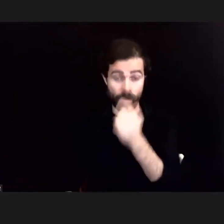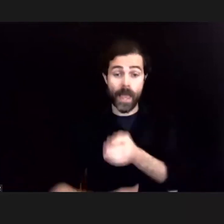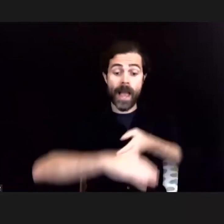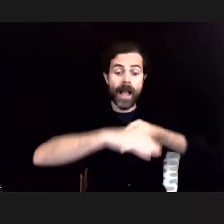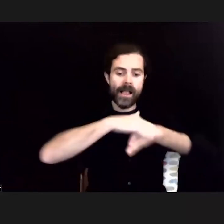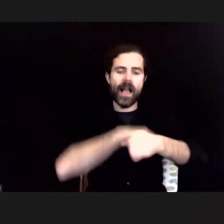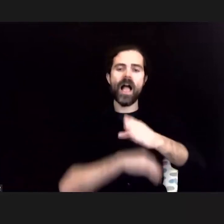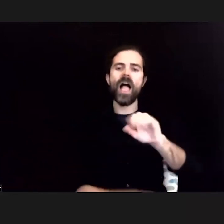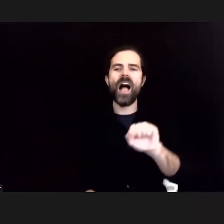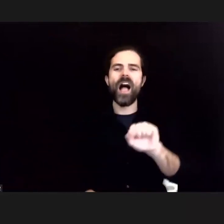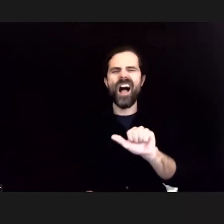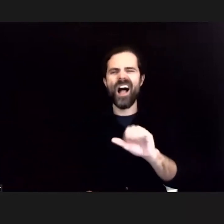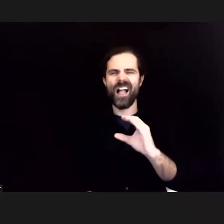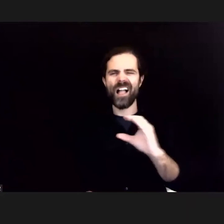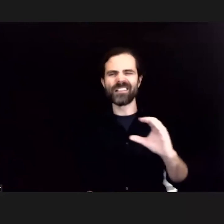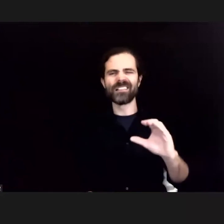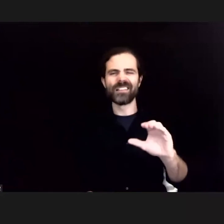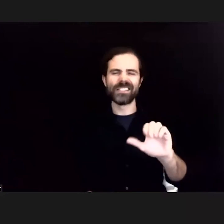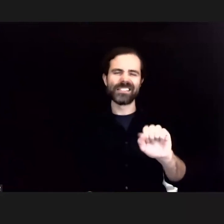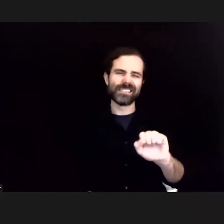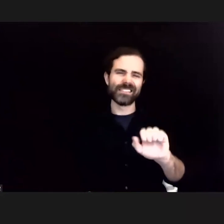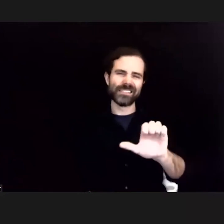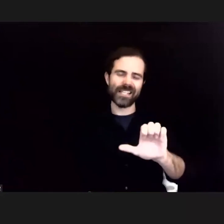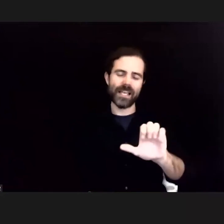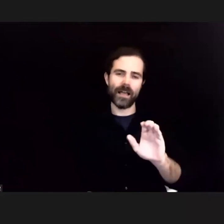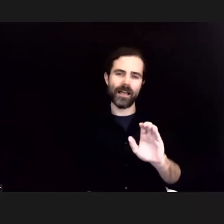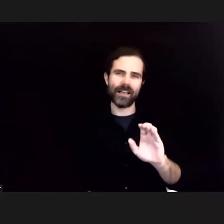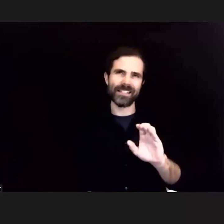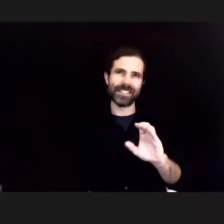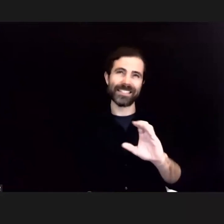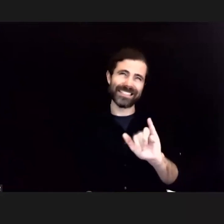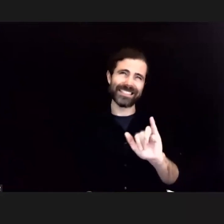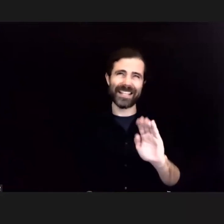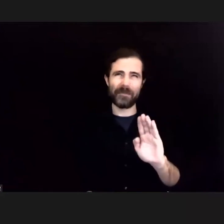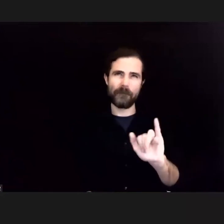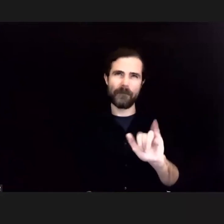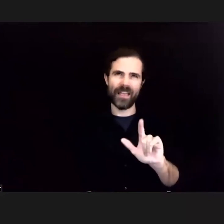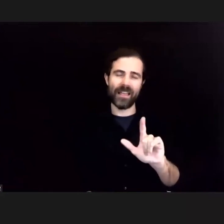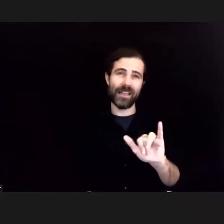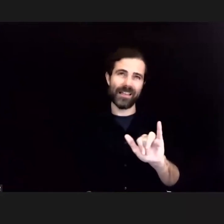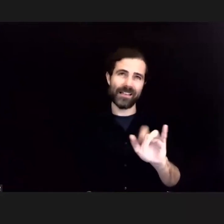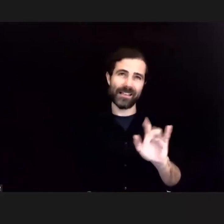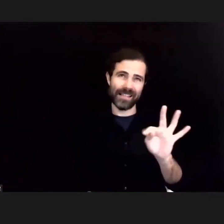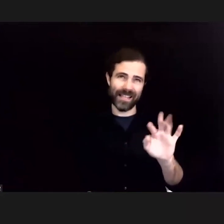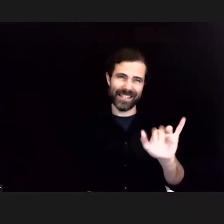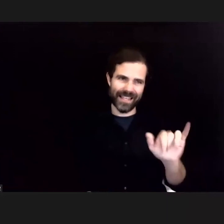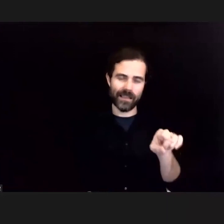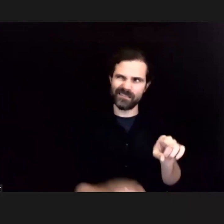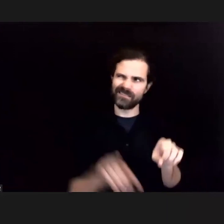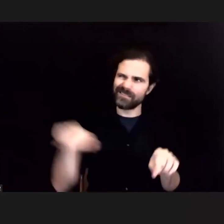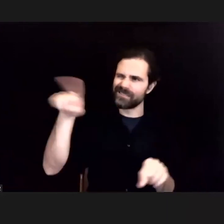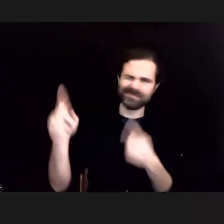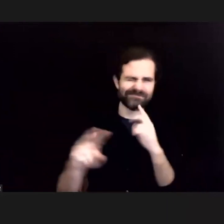as availability. So we believe that having this